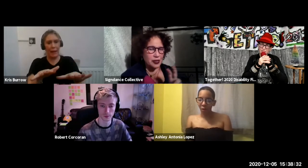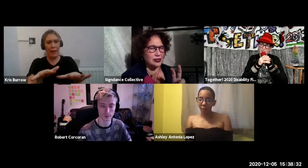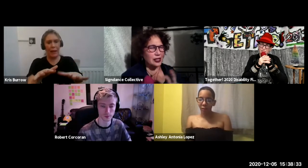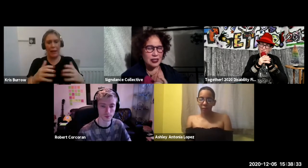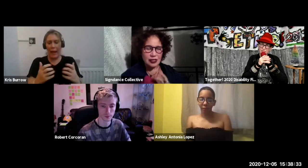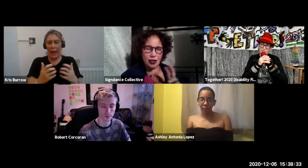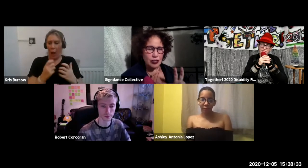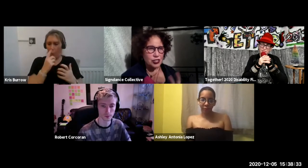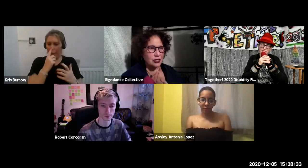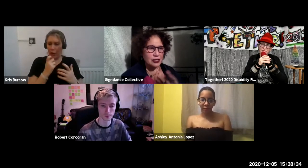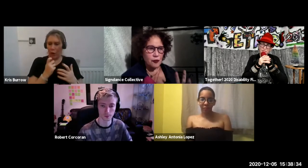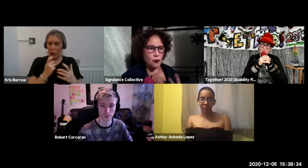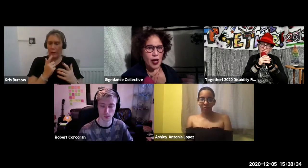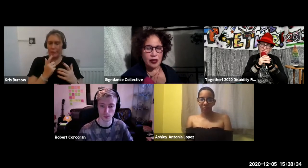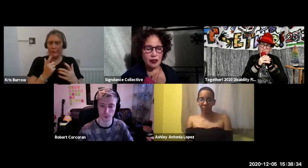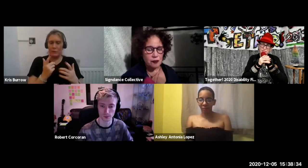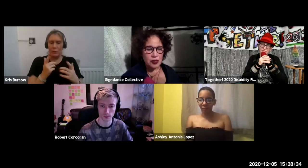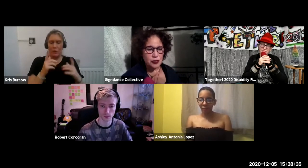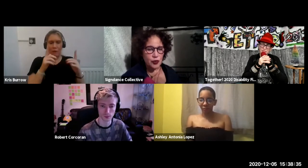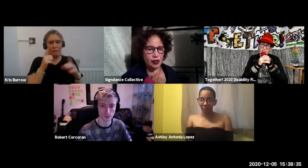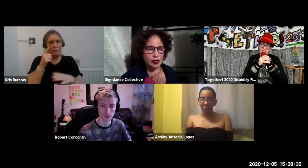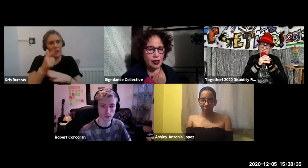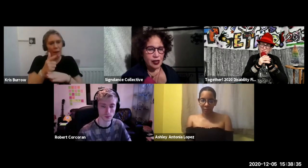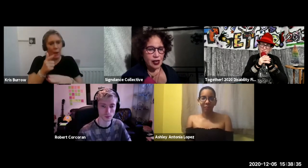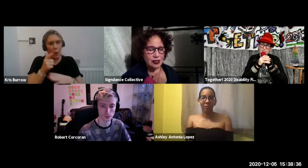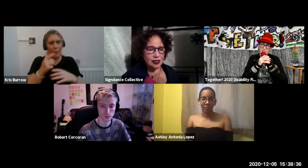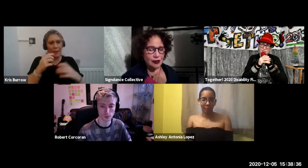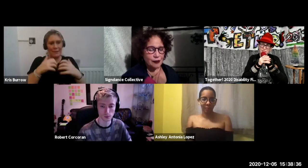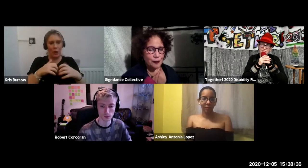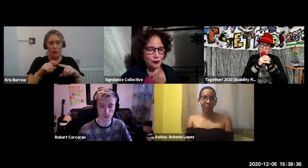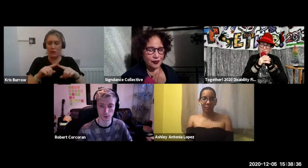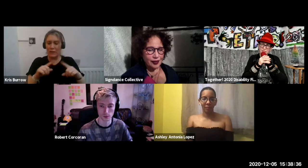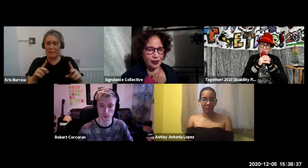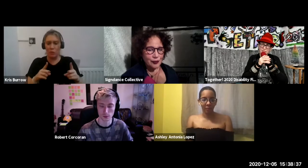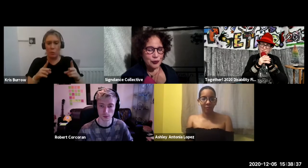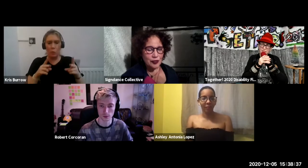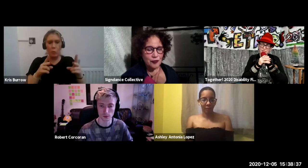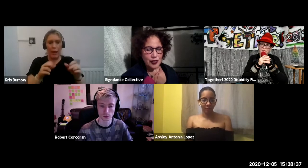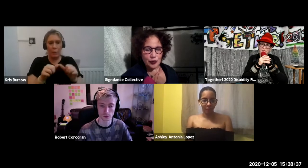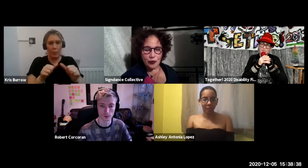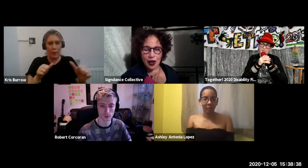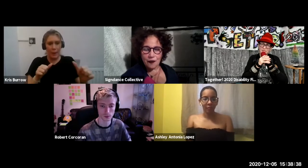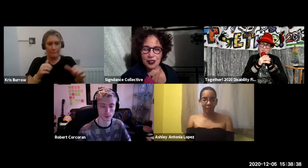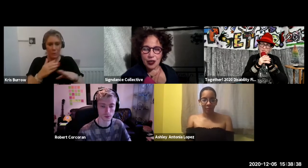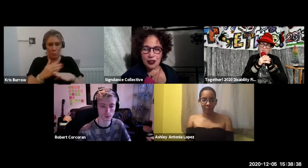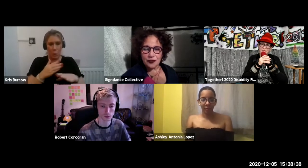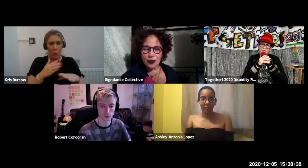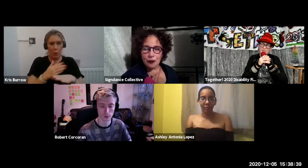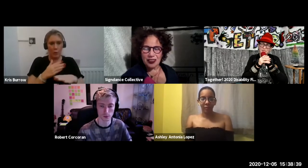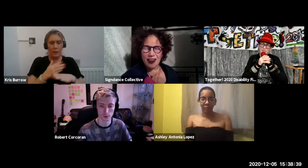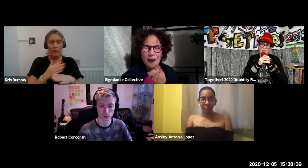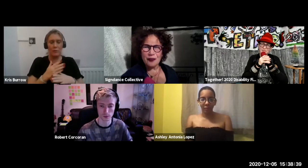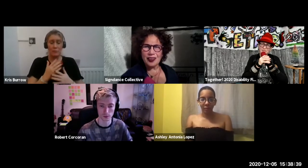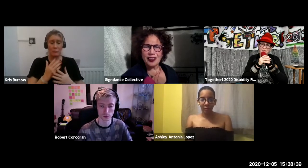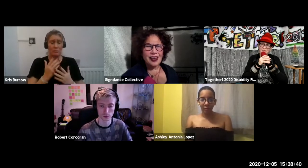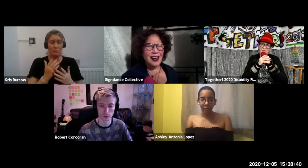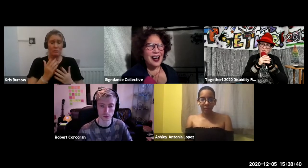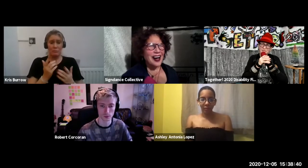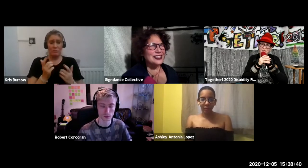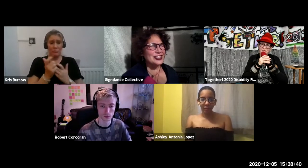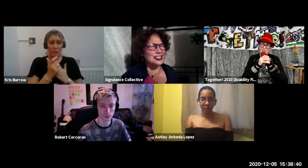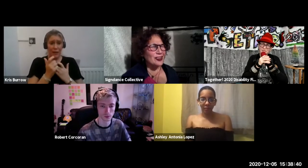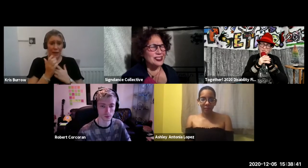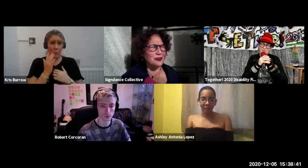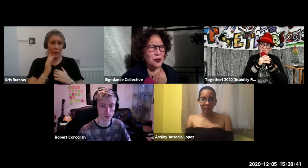film and technology in a different way in the company's work. And so it was really funny. When I first saw this film, I thought,